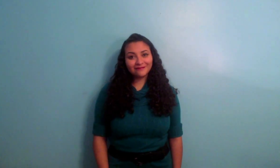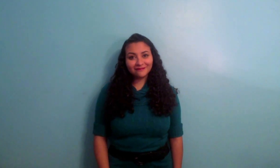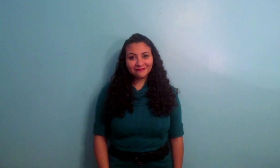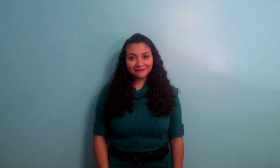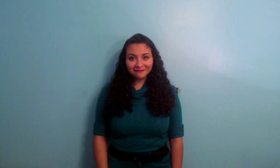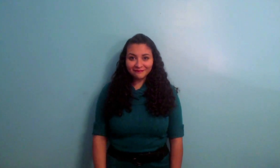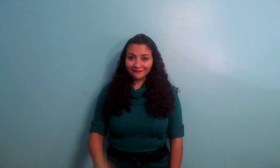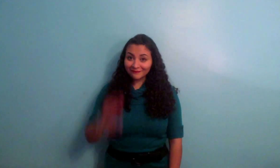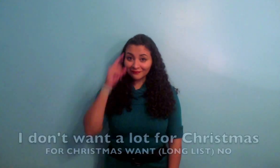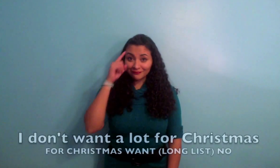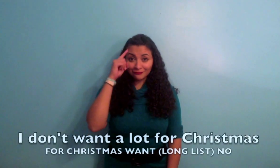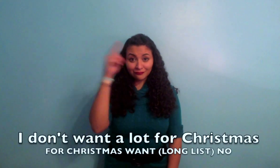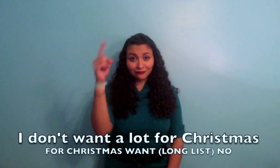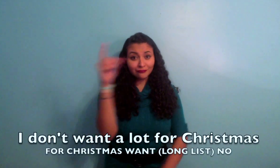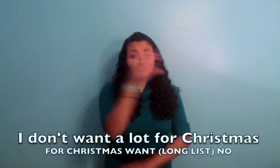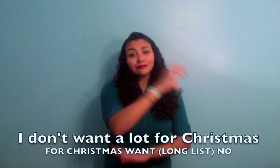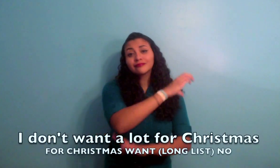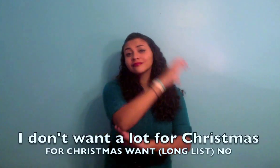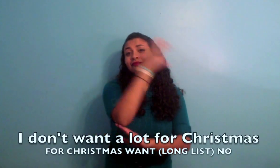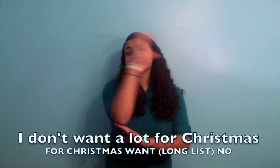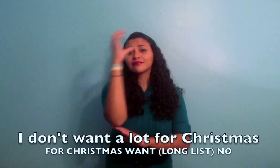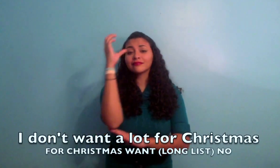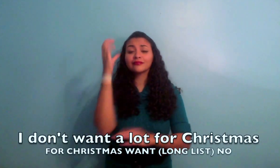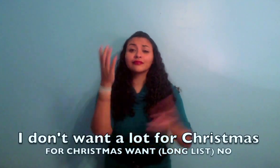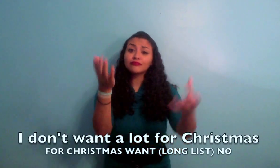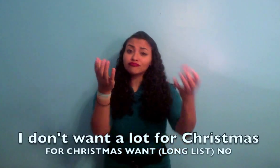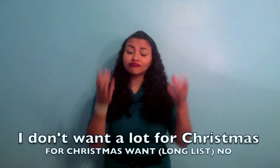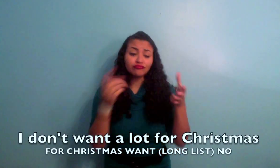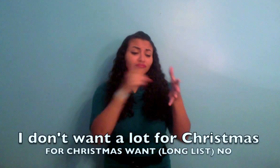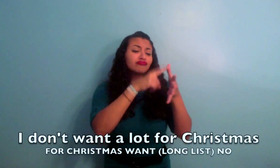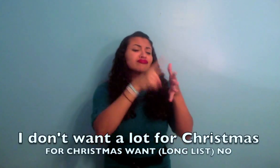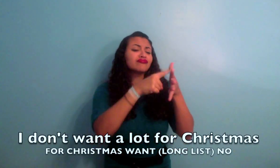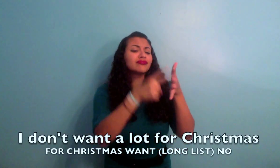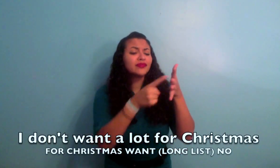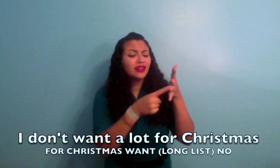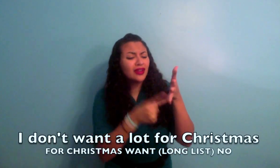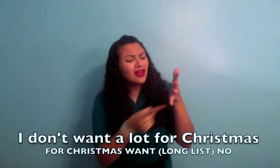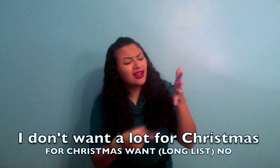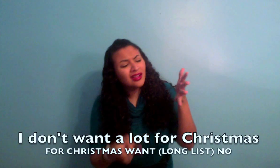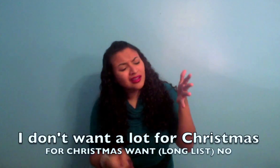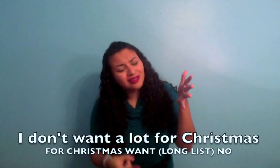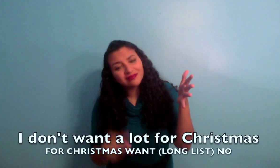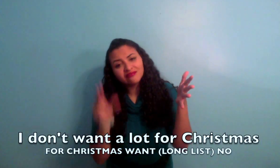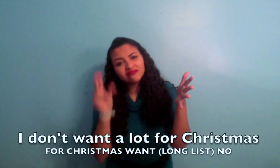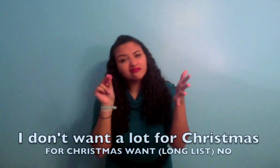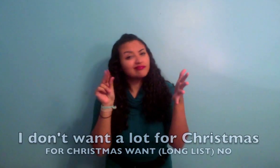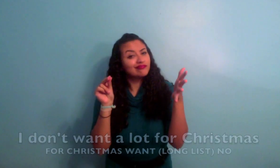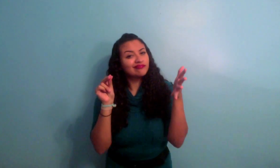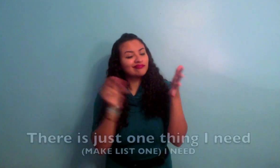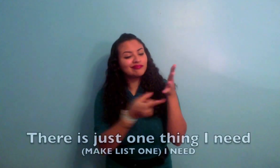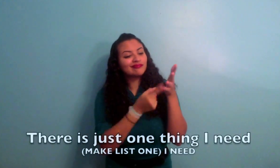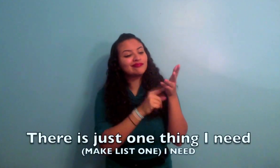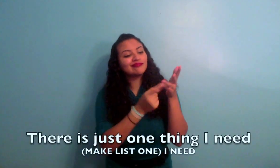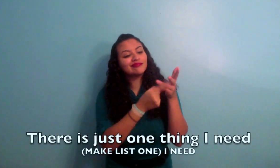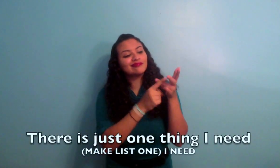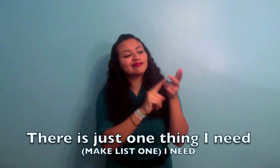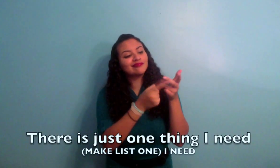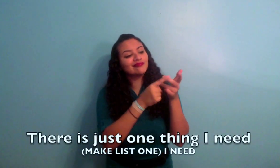I don't want a lot for Christmas There is just